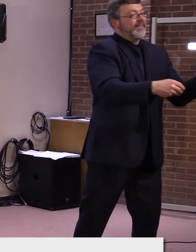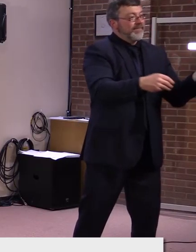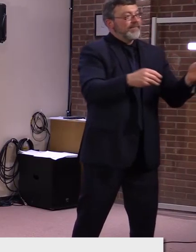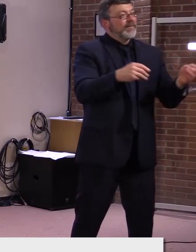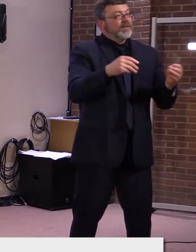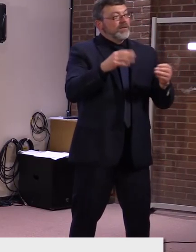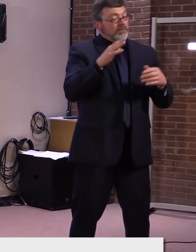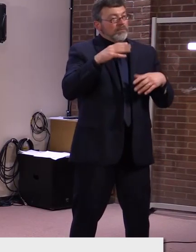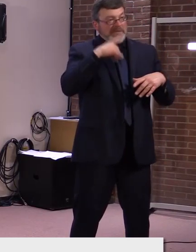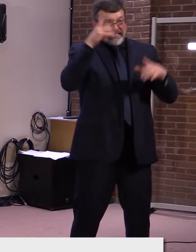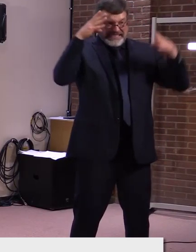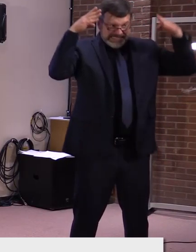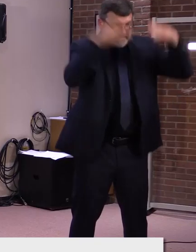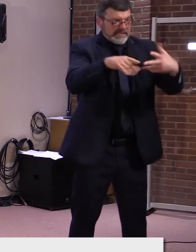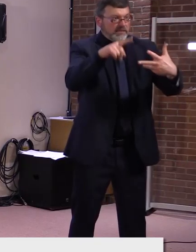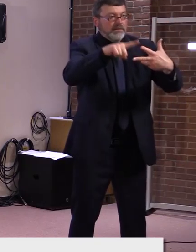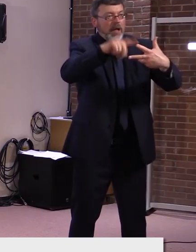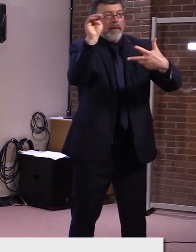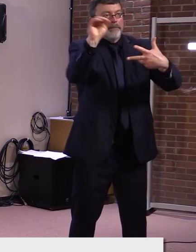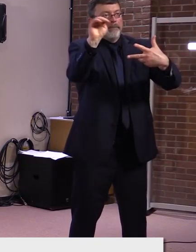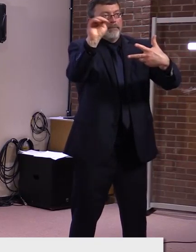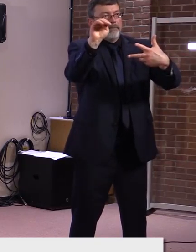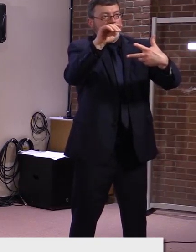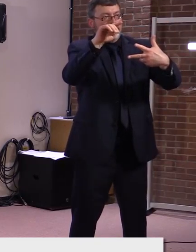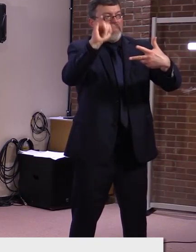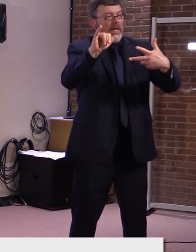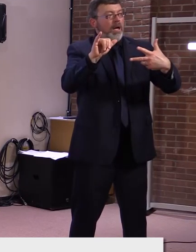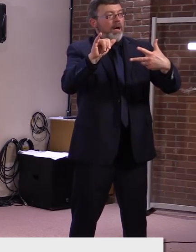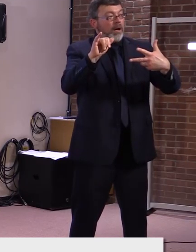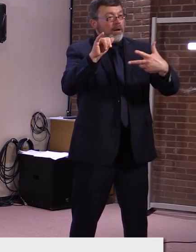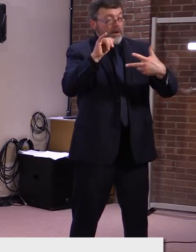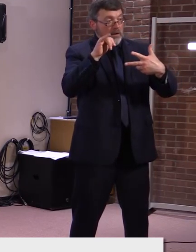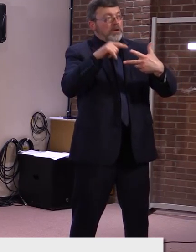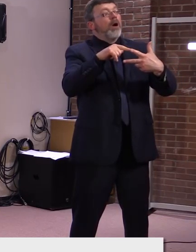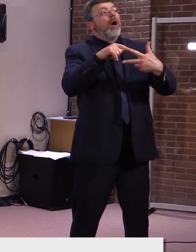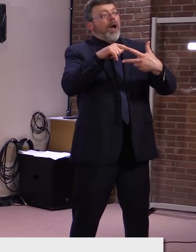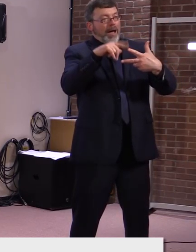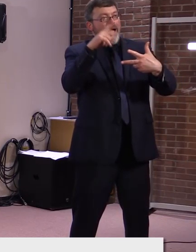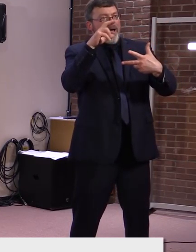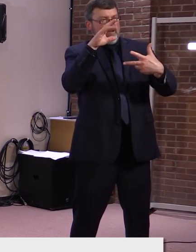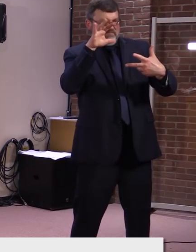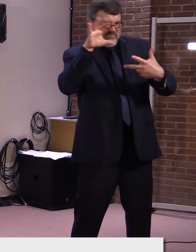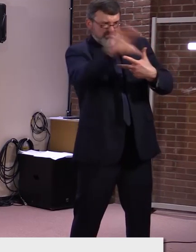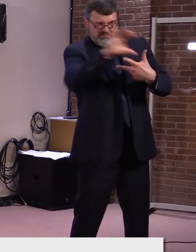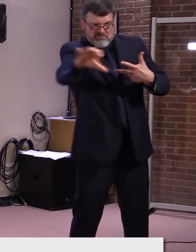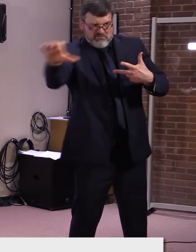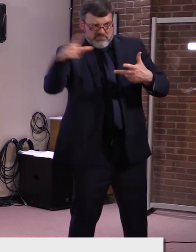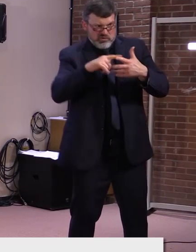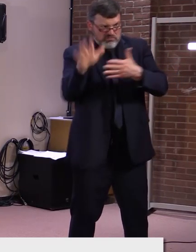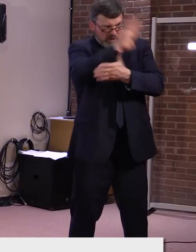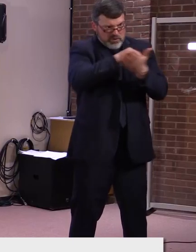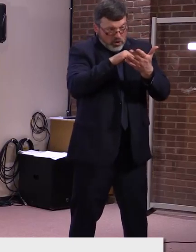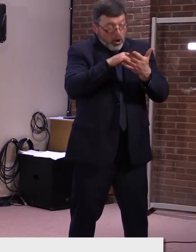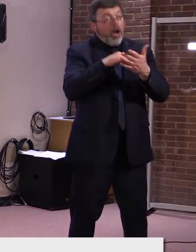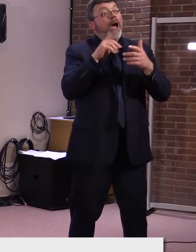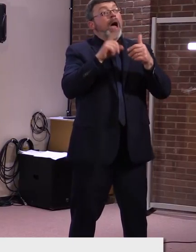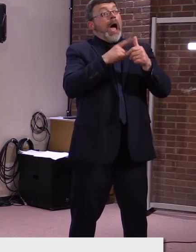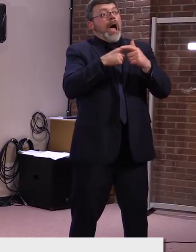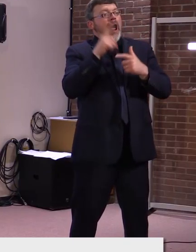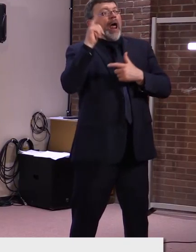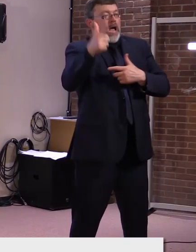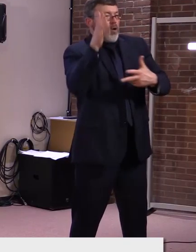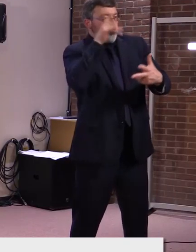& Johnson when sufficient supplies are available of those two vaccines. And lastly, a renewed effort of